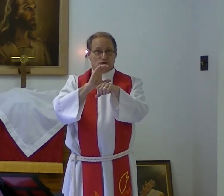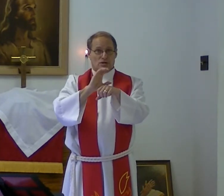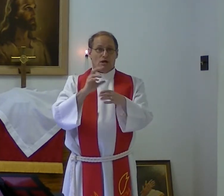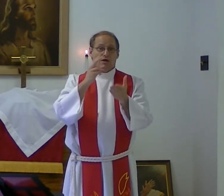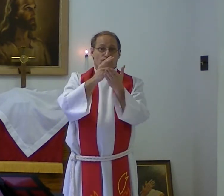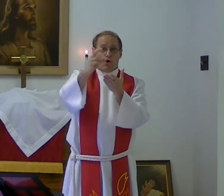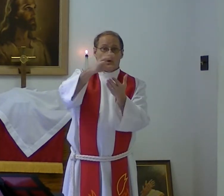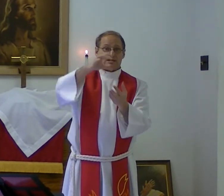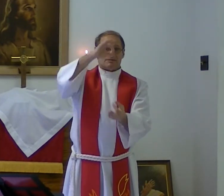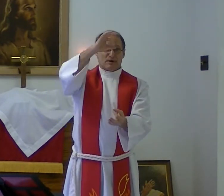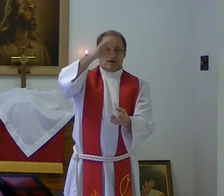the Holy Spirit.